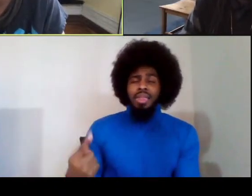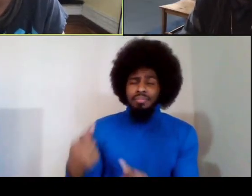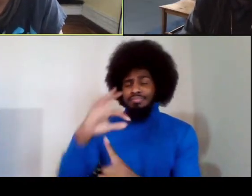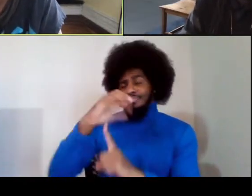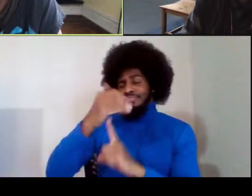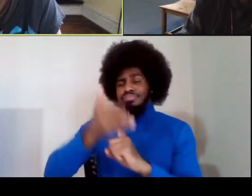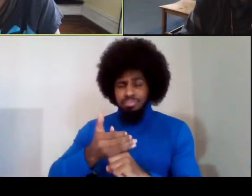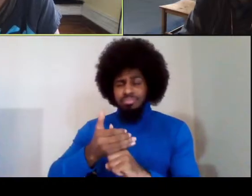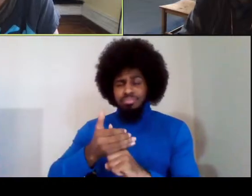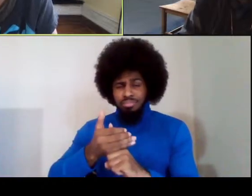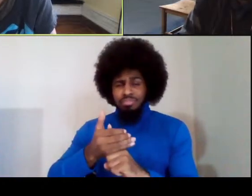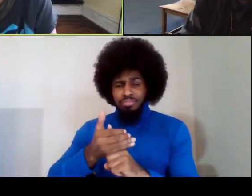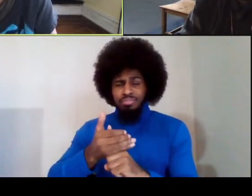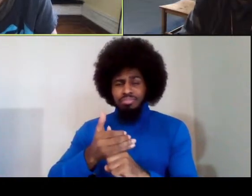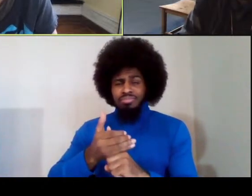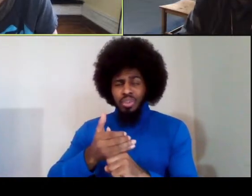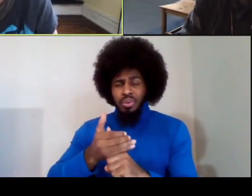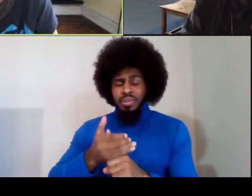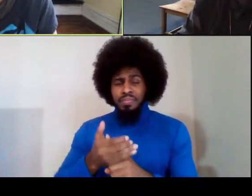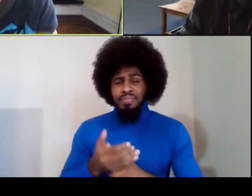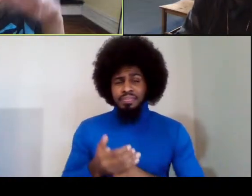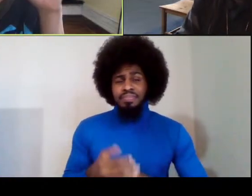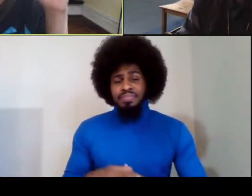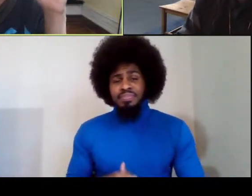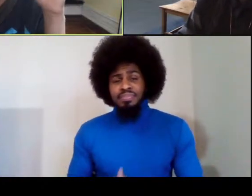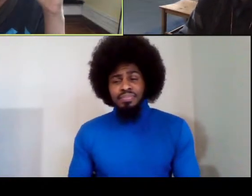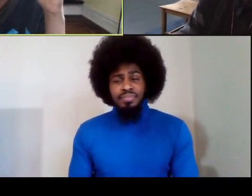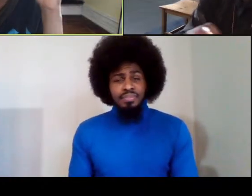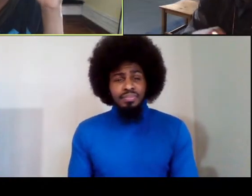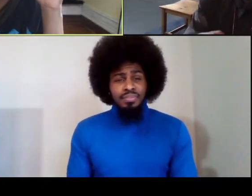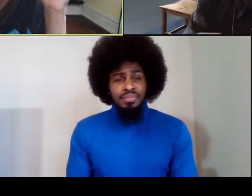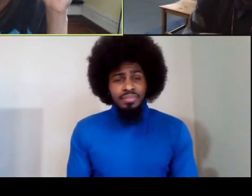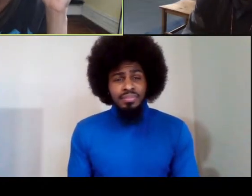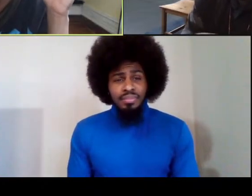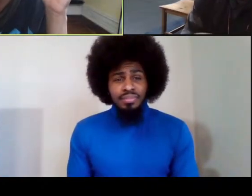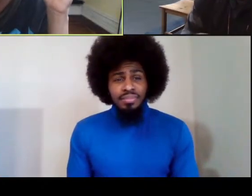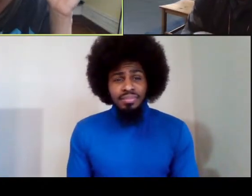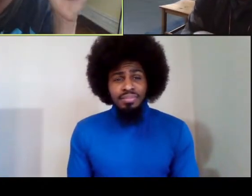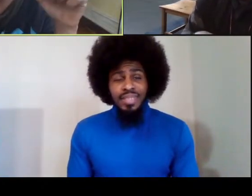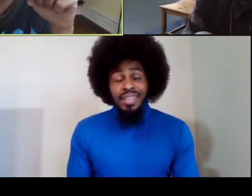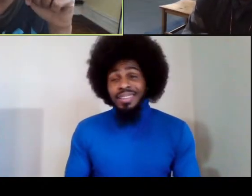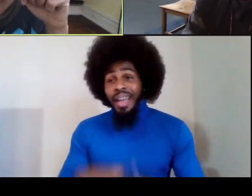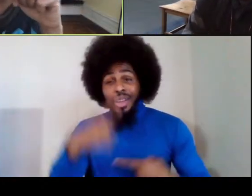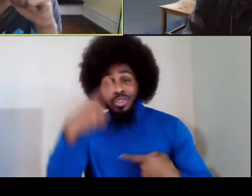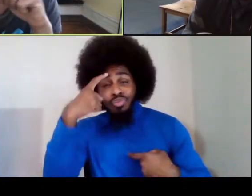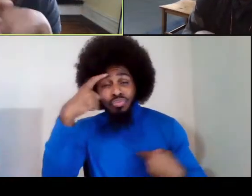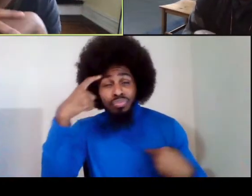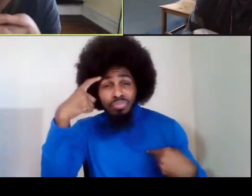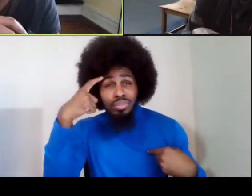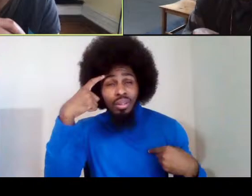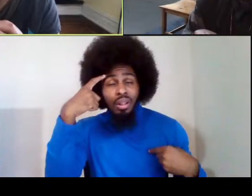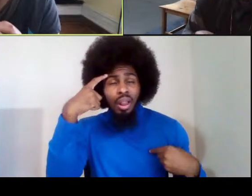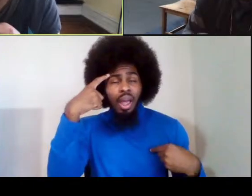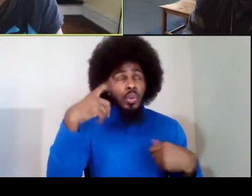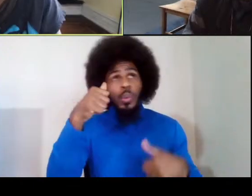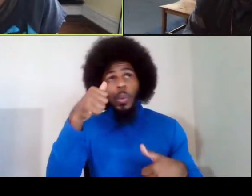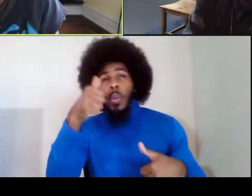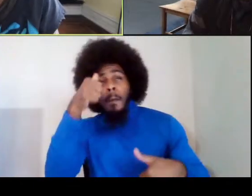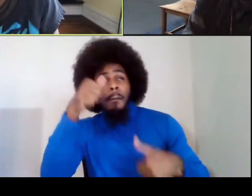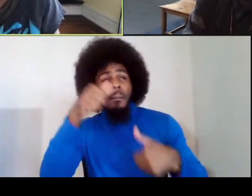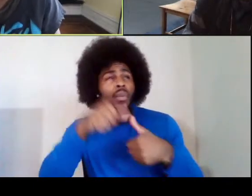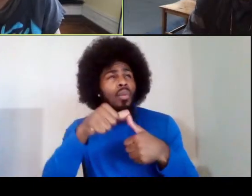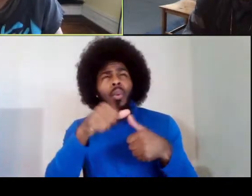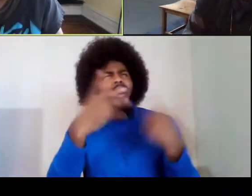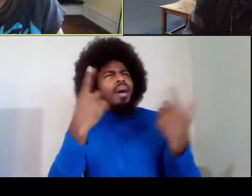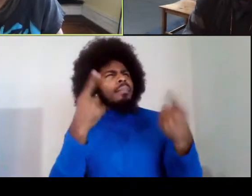trauma is forgetting, right? You go through a trauma and then you like black out, you don't remember what happened for a second and you gotta kind of like